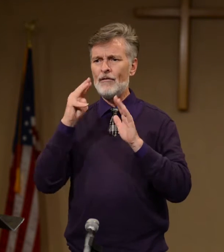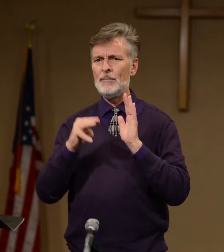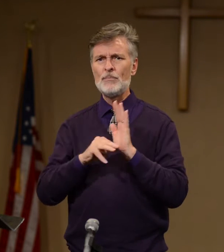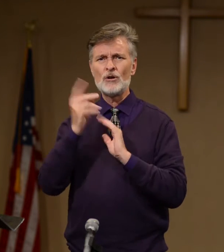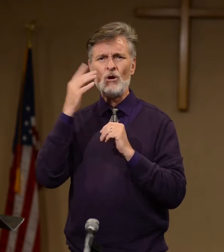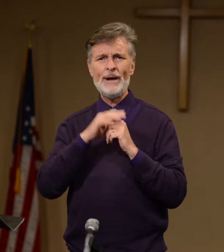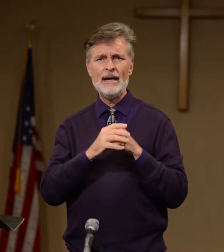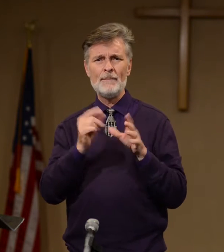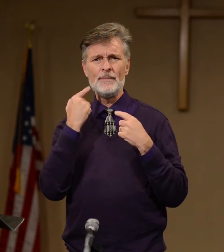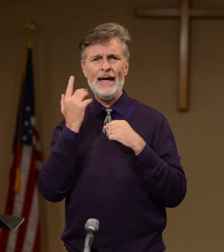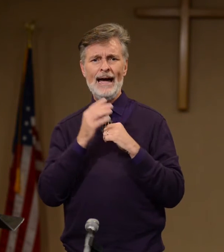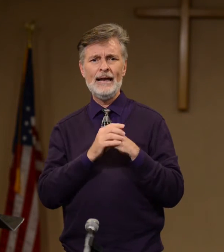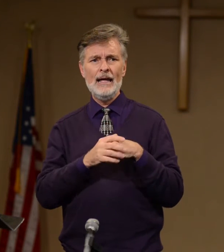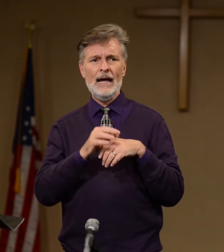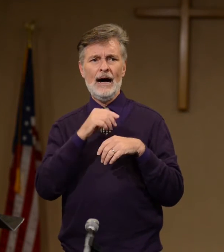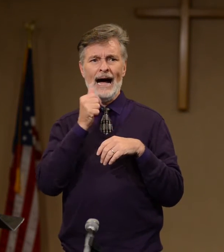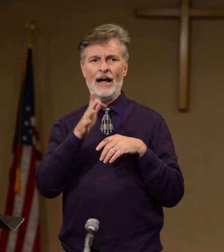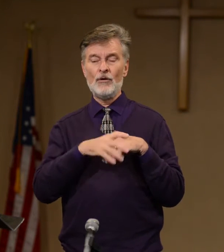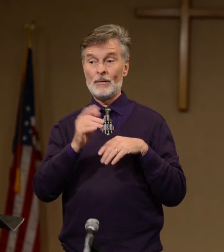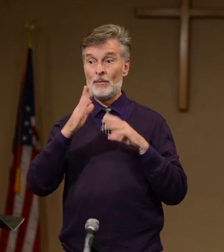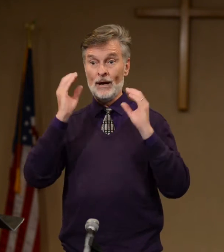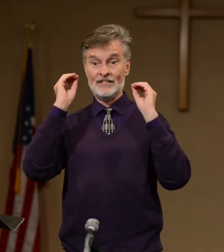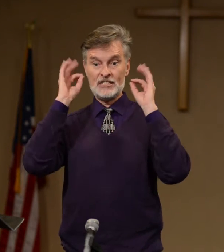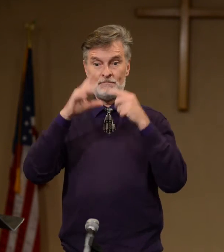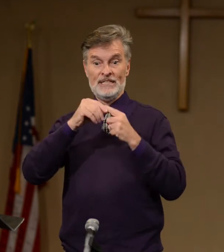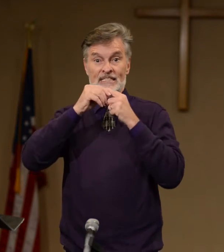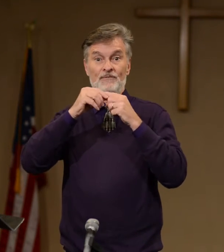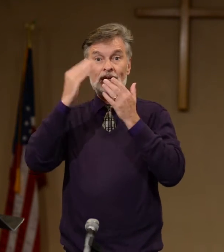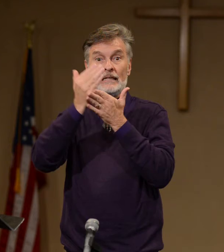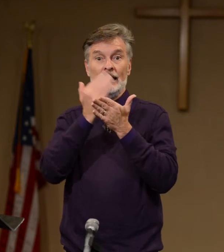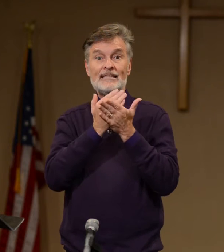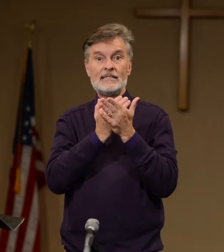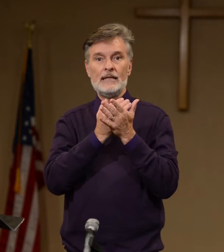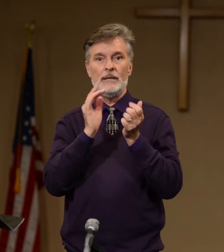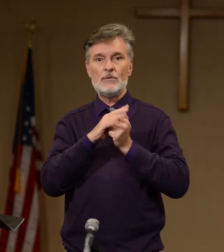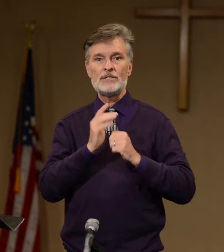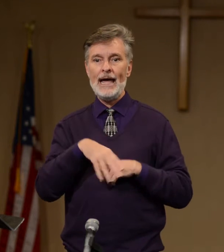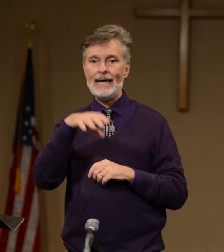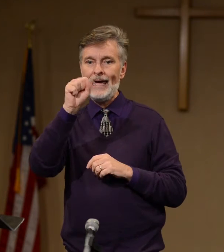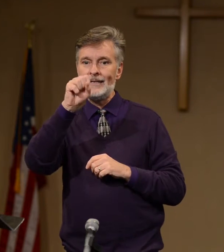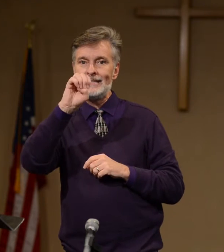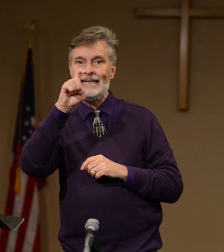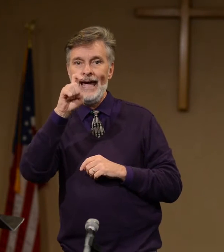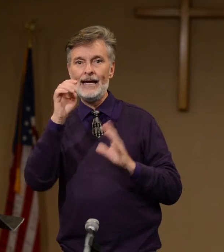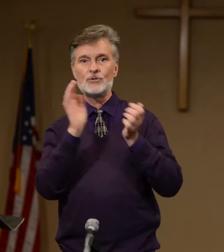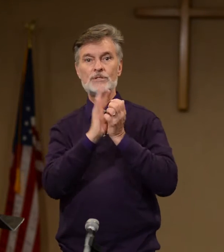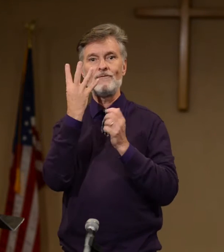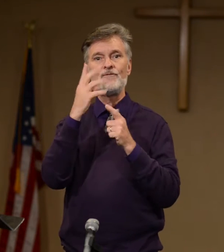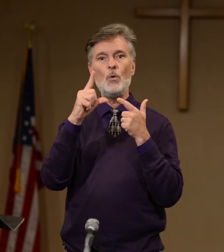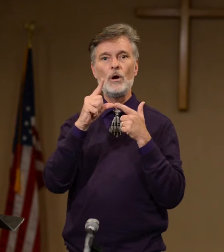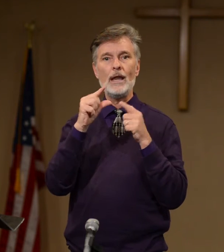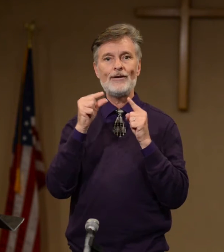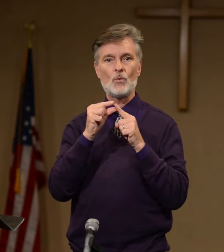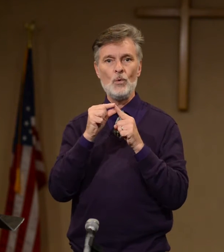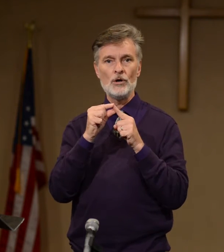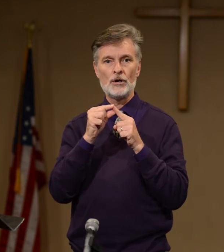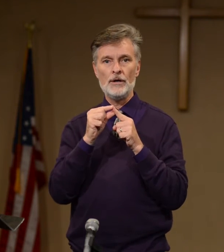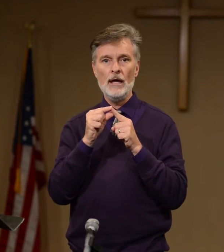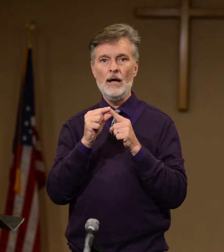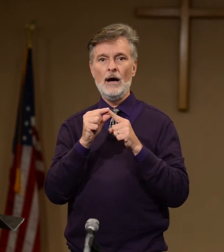remember growing up that I don't remember a specific lesson, but it was like sex was a four-letter word,